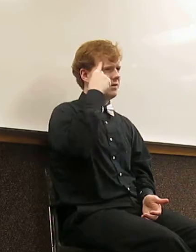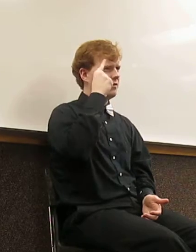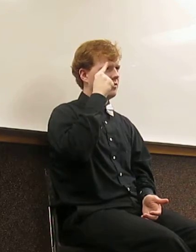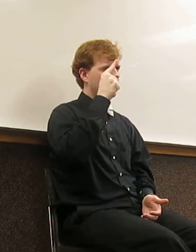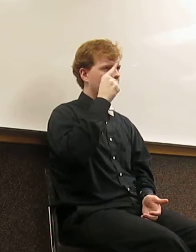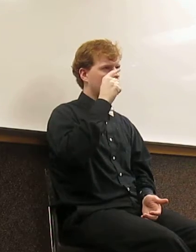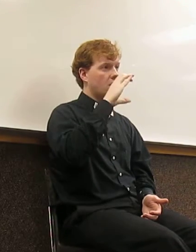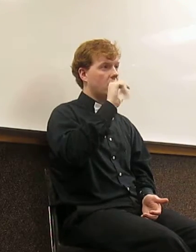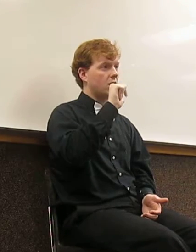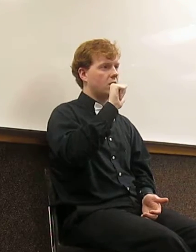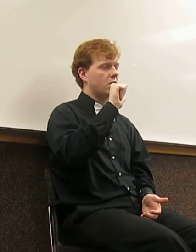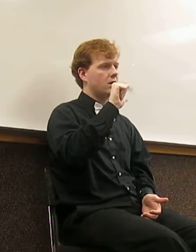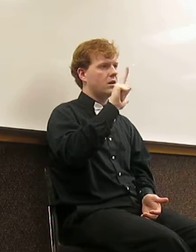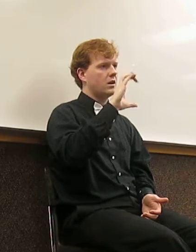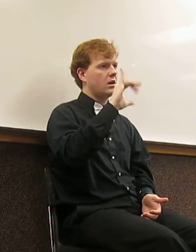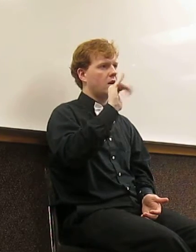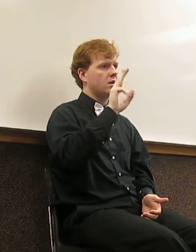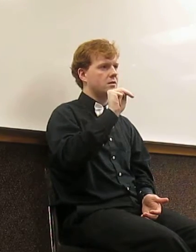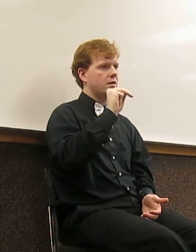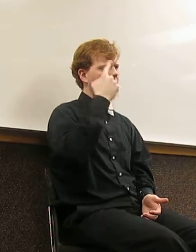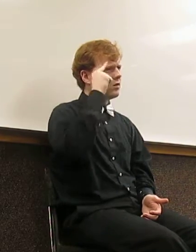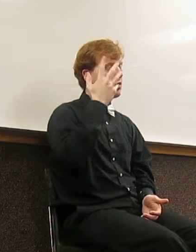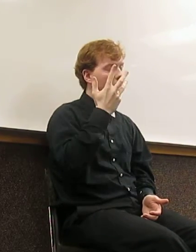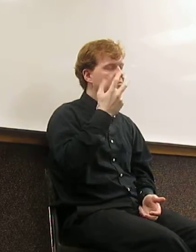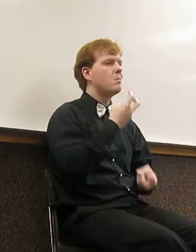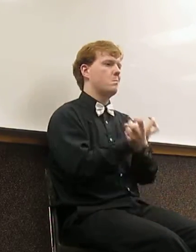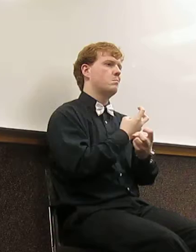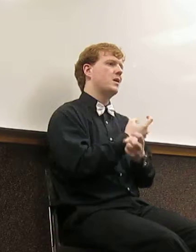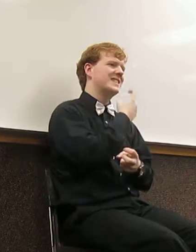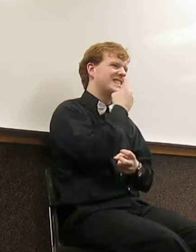Yeah, it helps strengthen bones and teeth also.